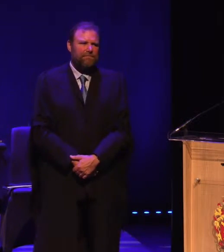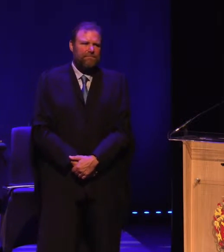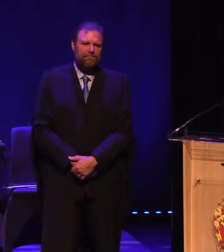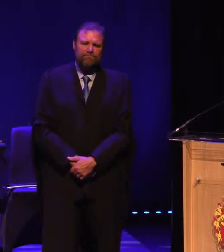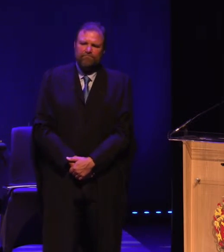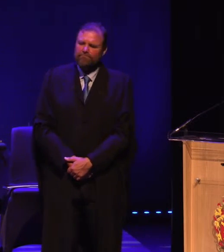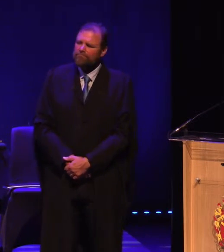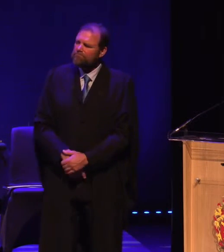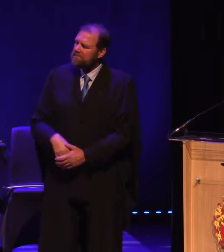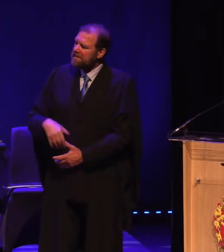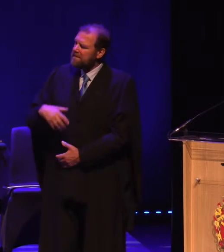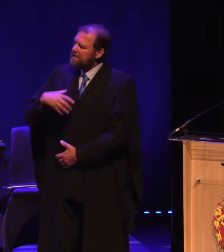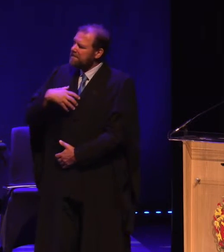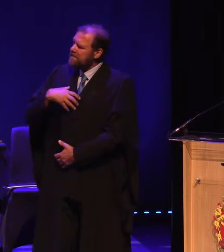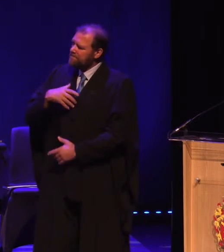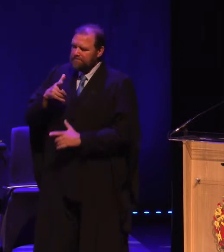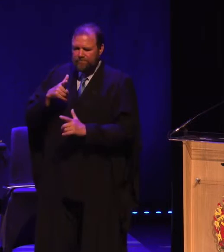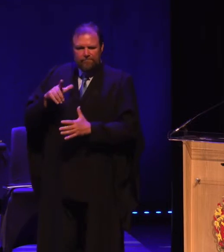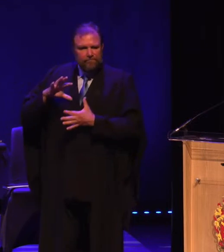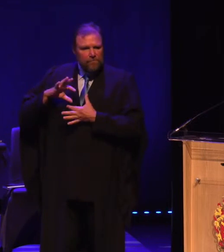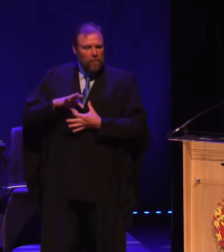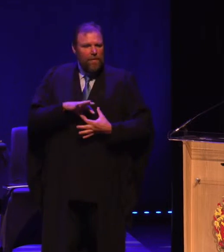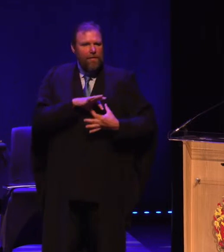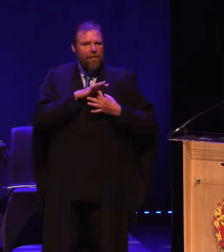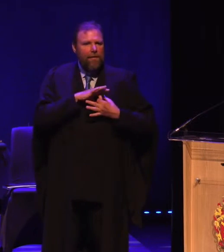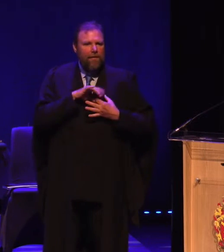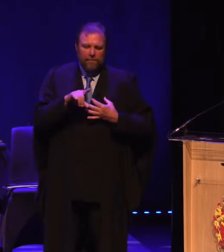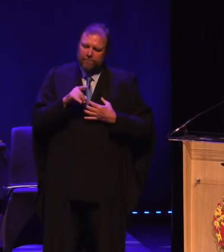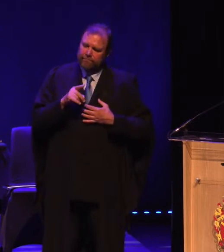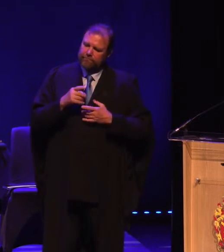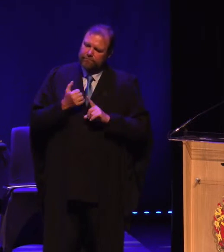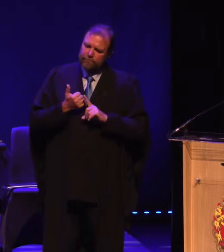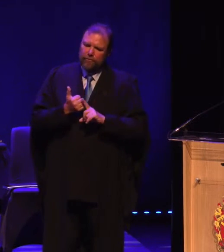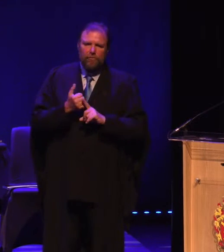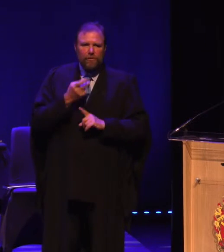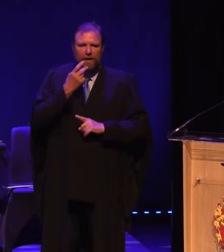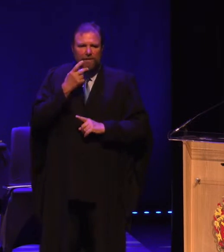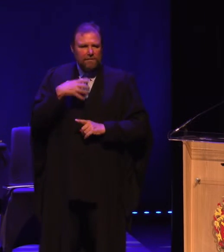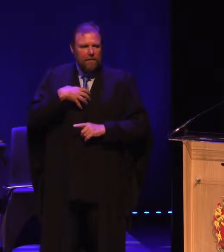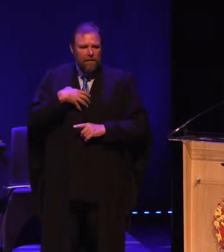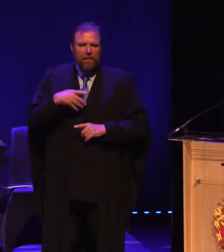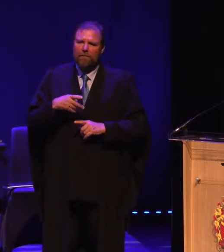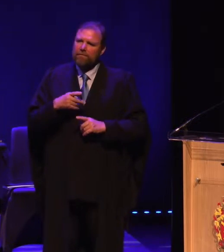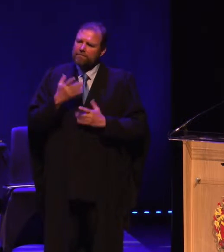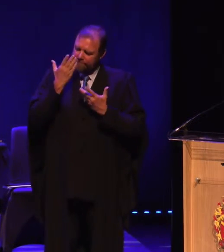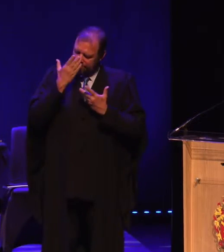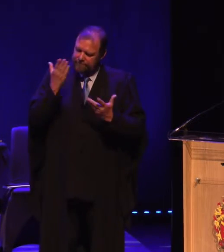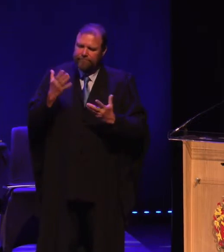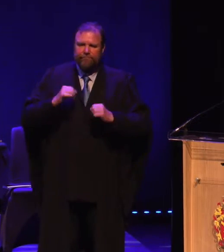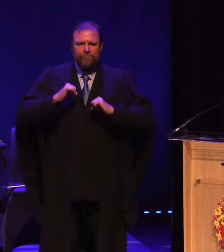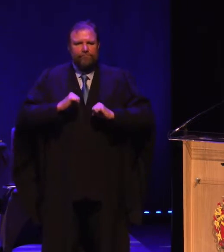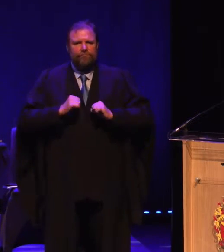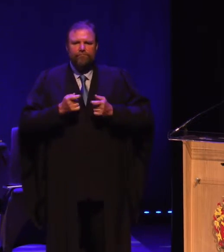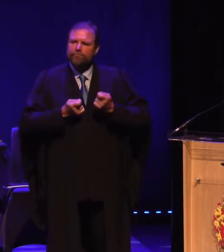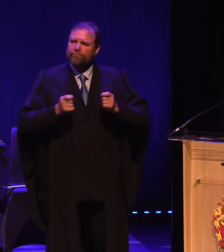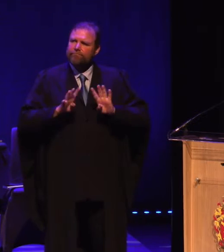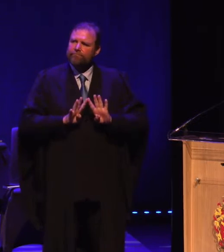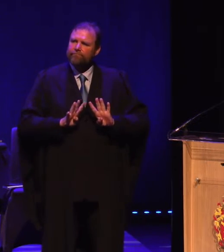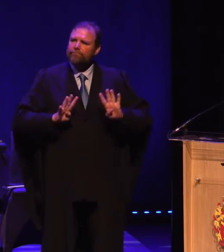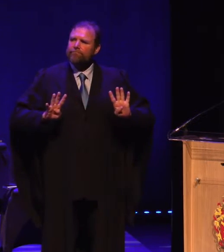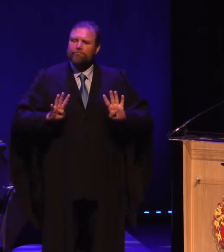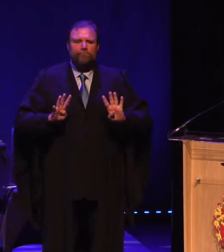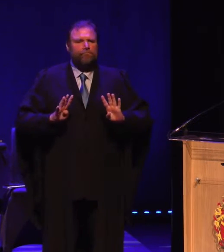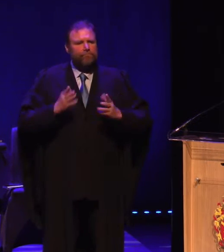Chancellor, Lord Mayor, Pro-Chancellor and Honorary President, Chair of the Board, President and Vice-Chancellor,